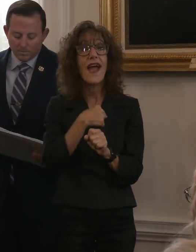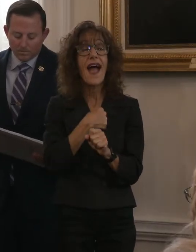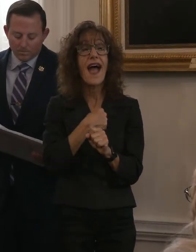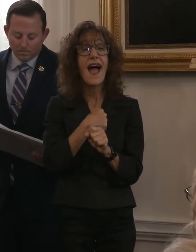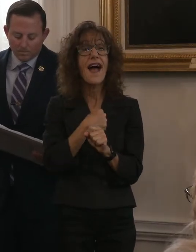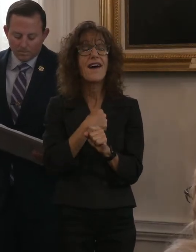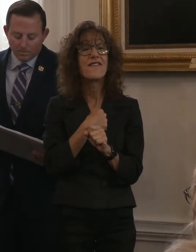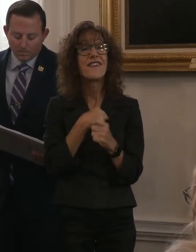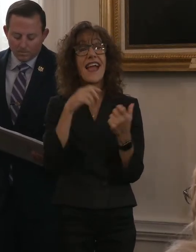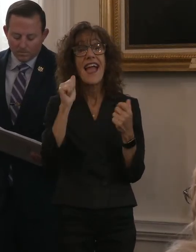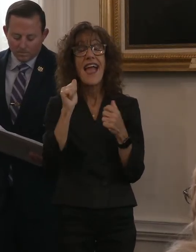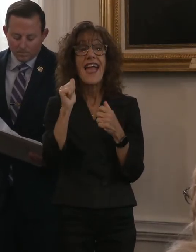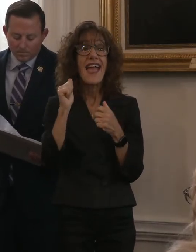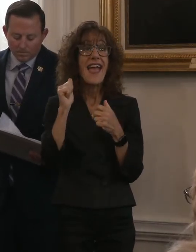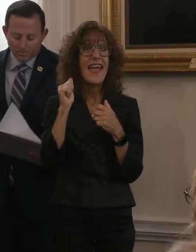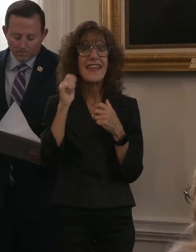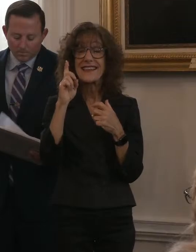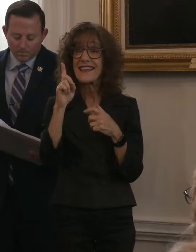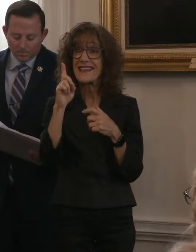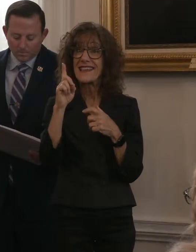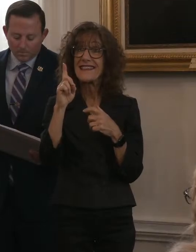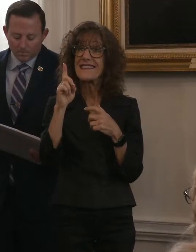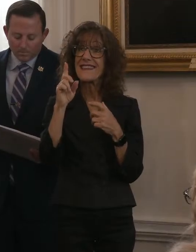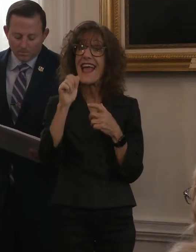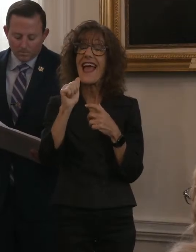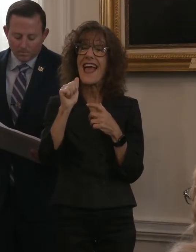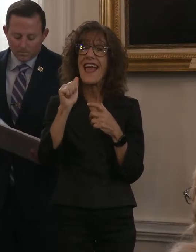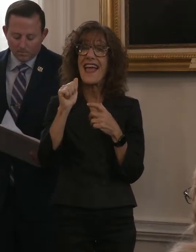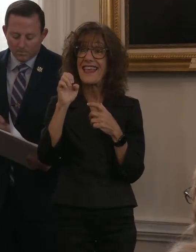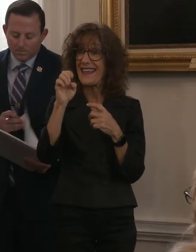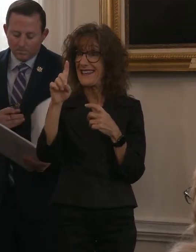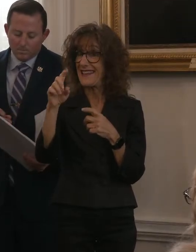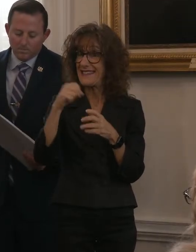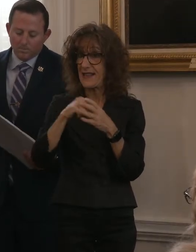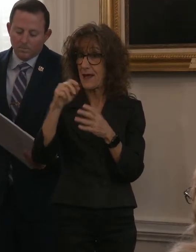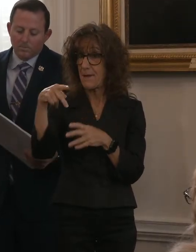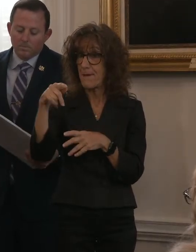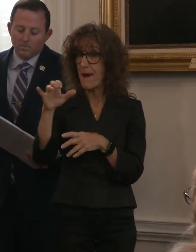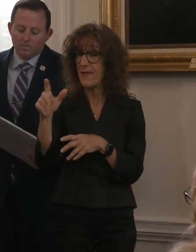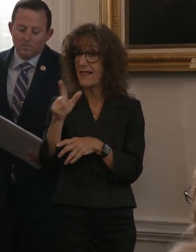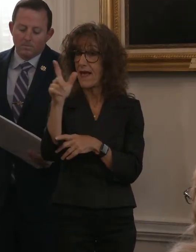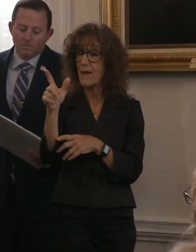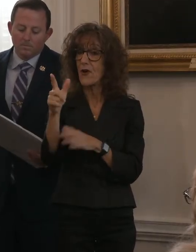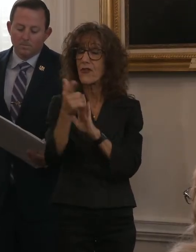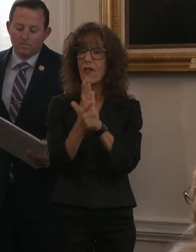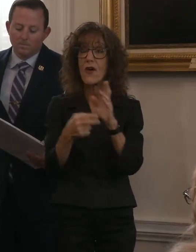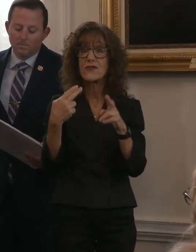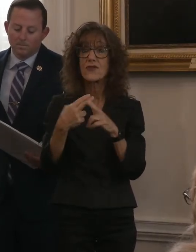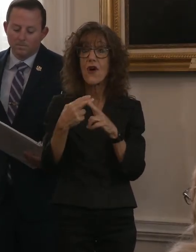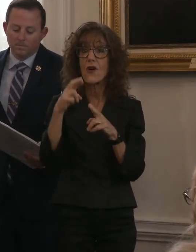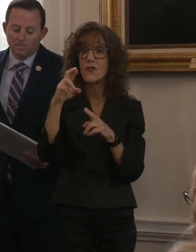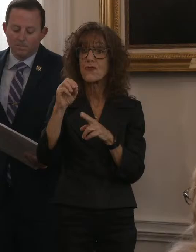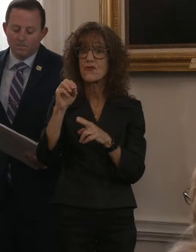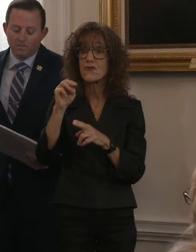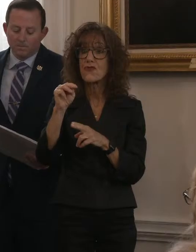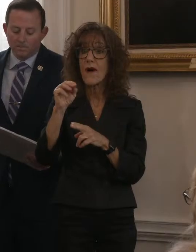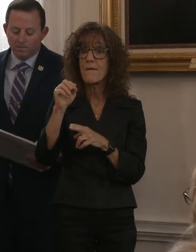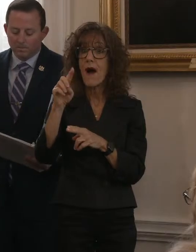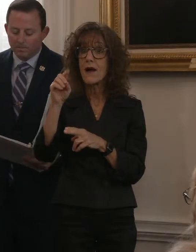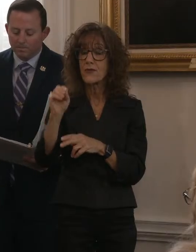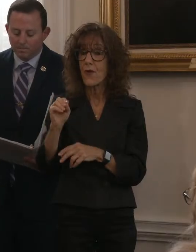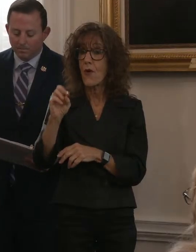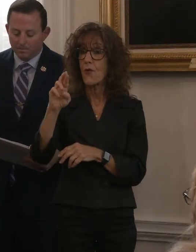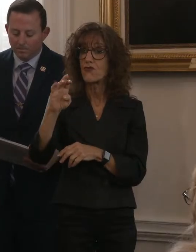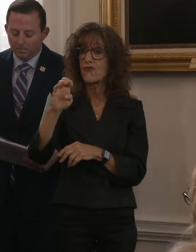AEDs in our public libraries. This legislation is called the Raimondo Russell